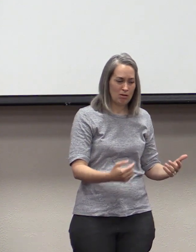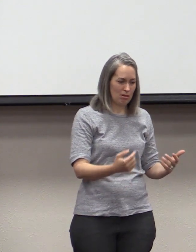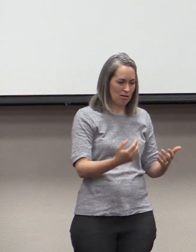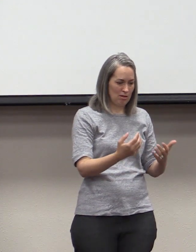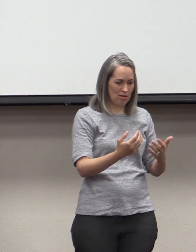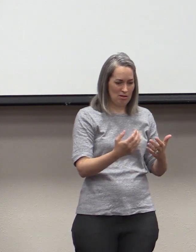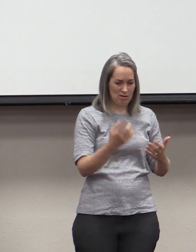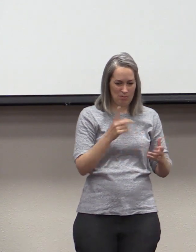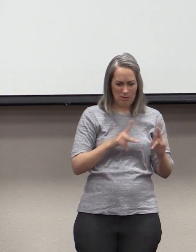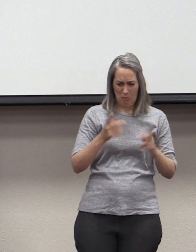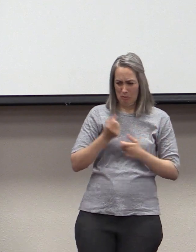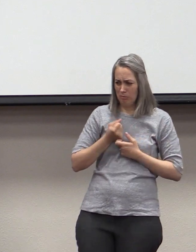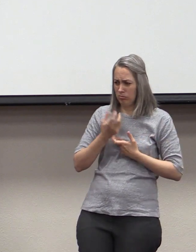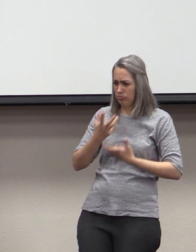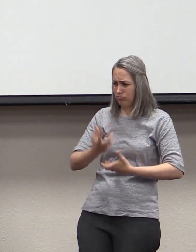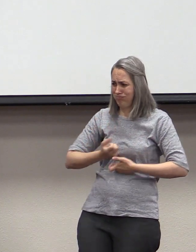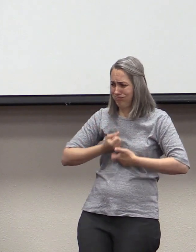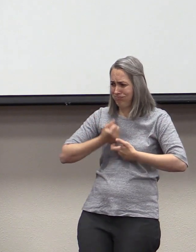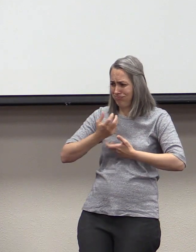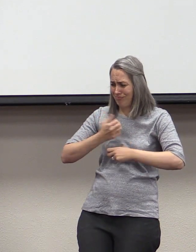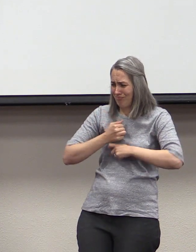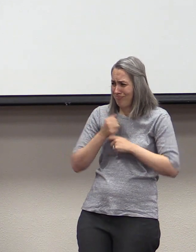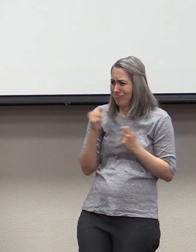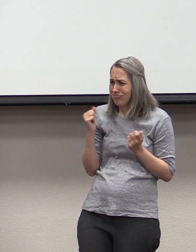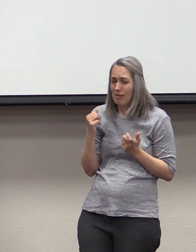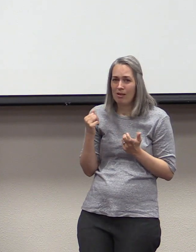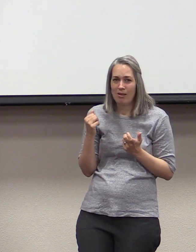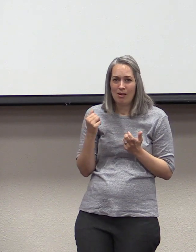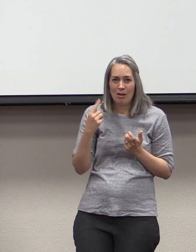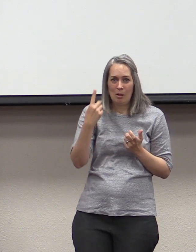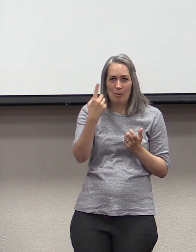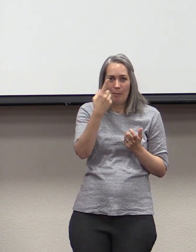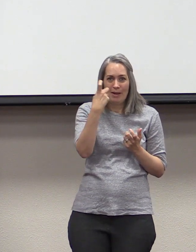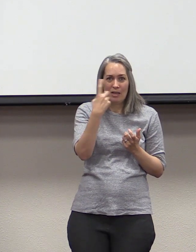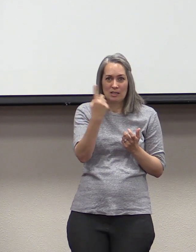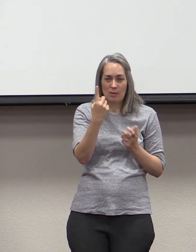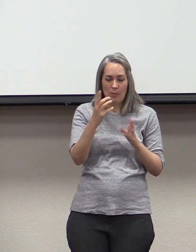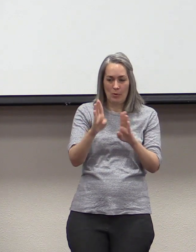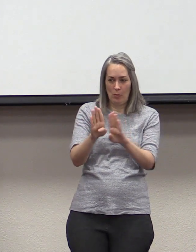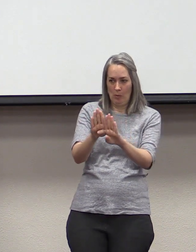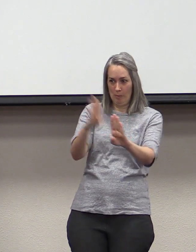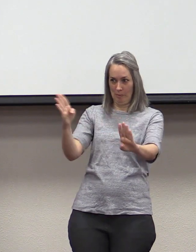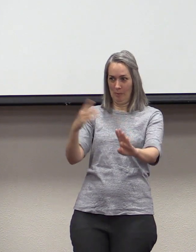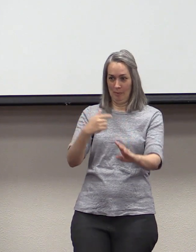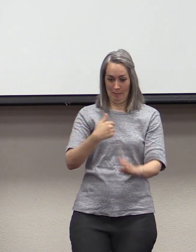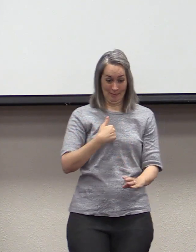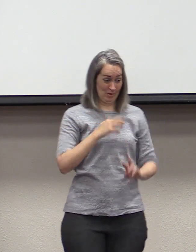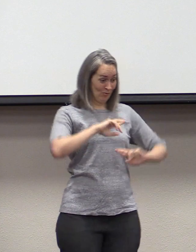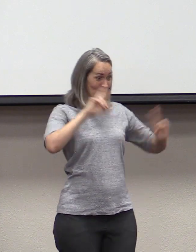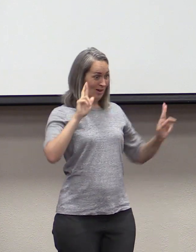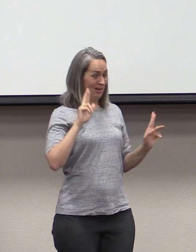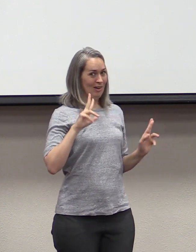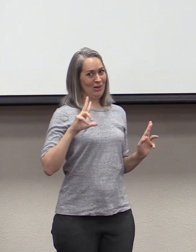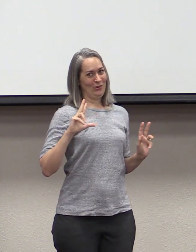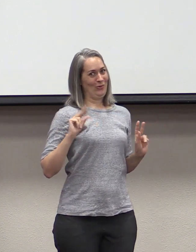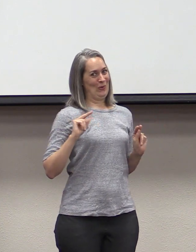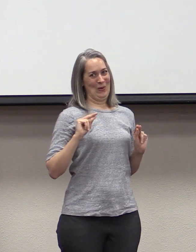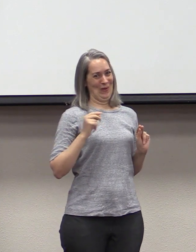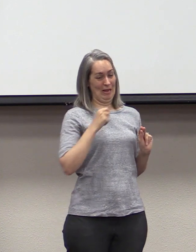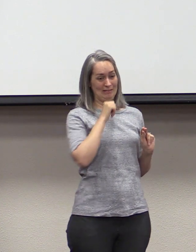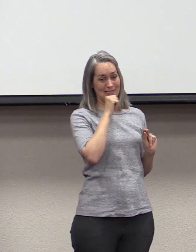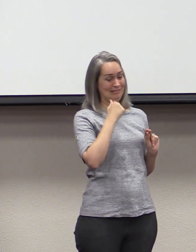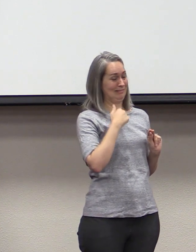started pouring out because somebody opened the door. I was not ready. I was not ready at all.